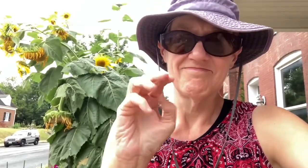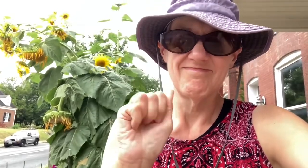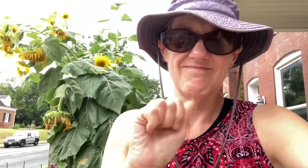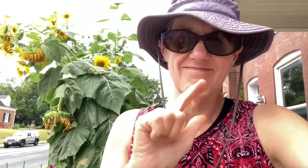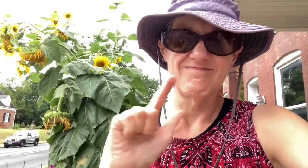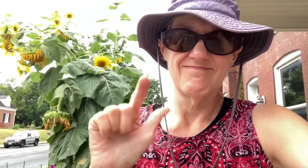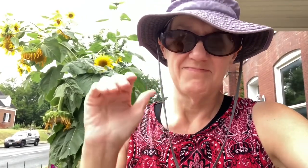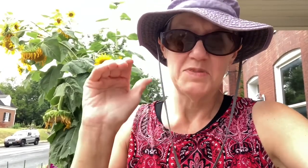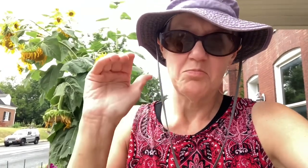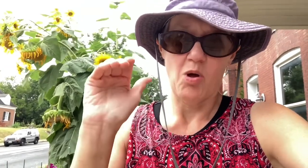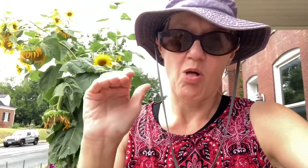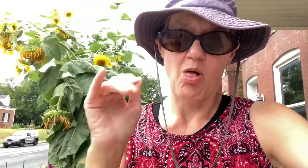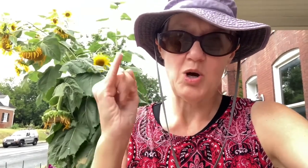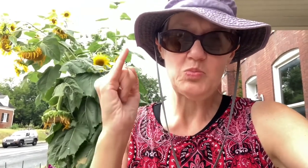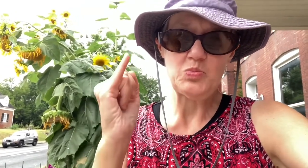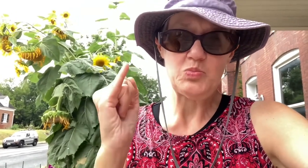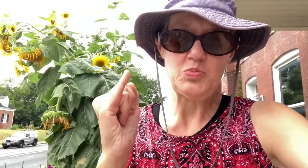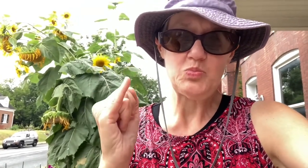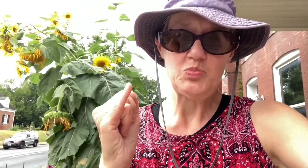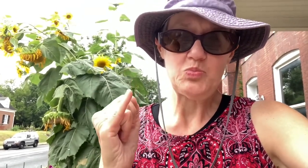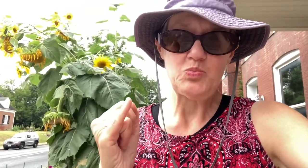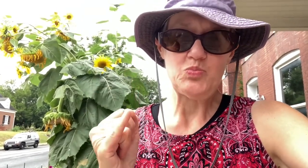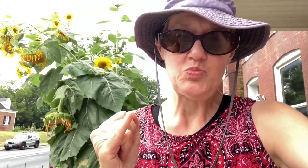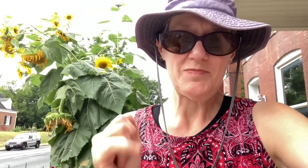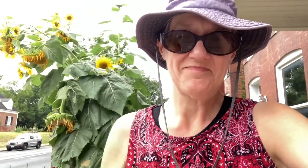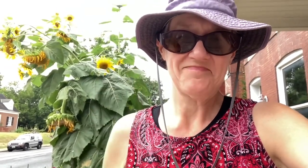be smaller and thinner.